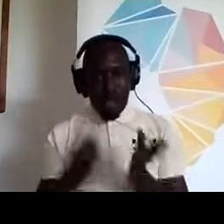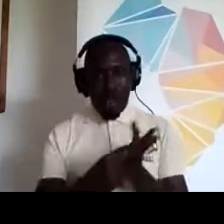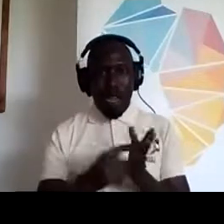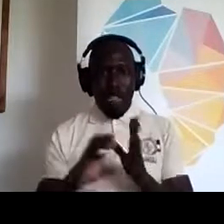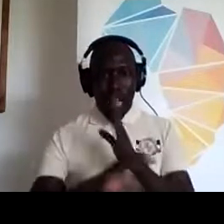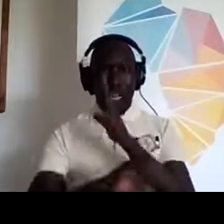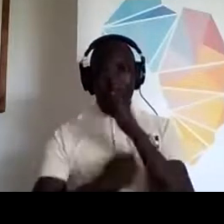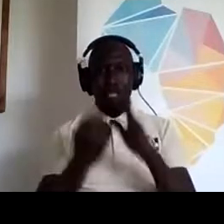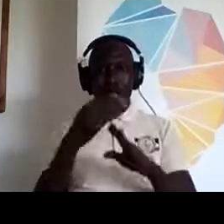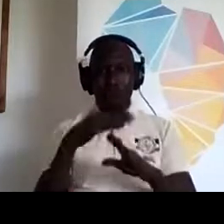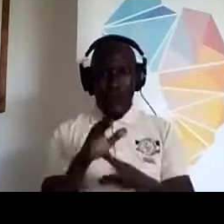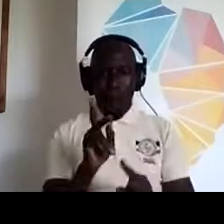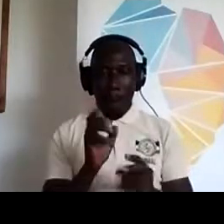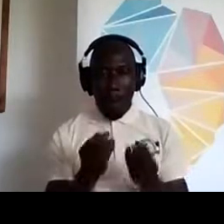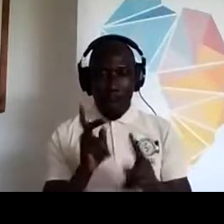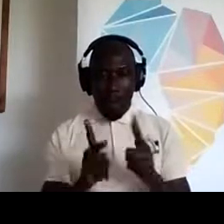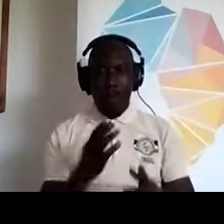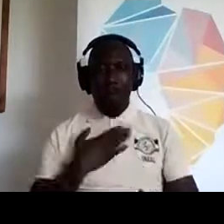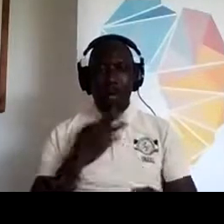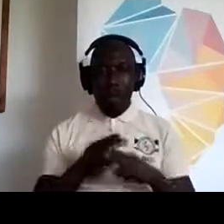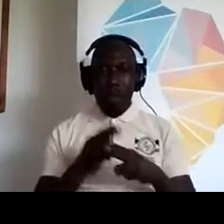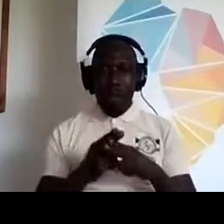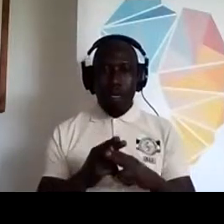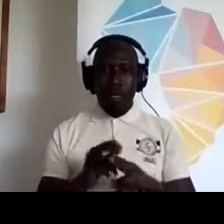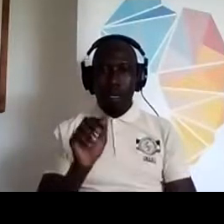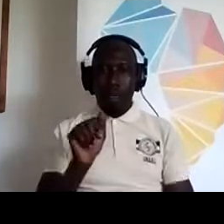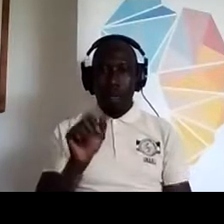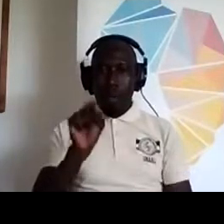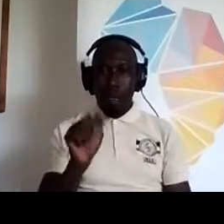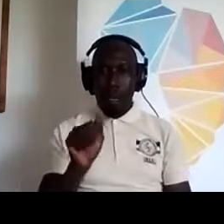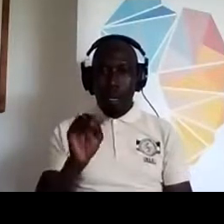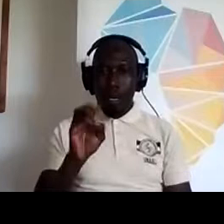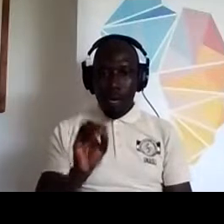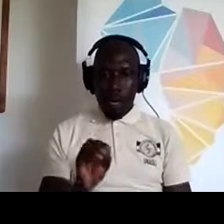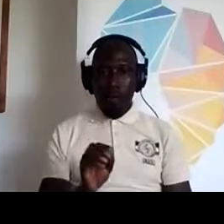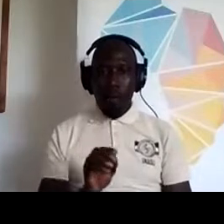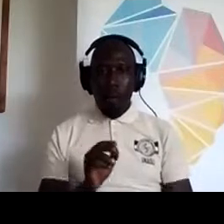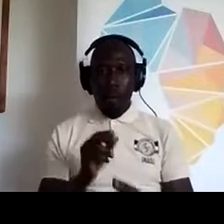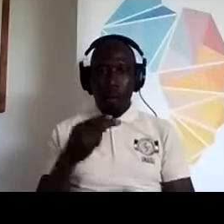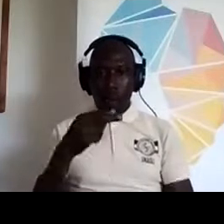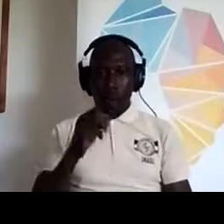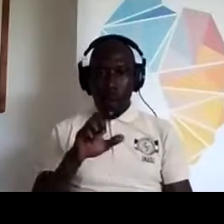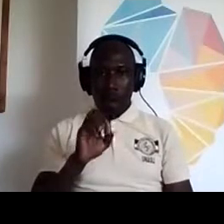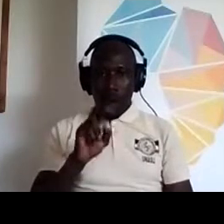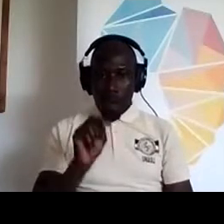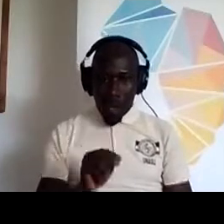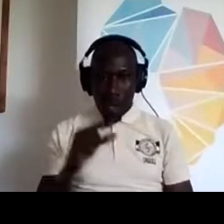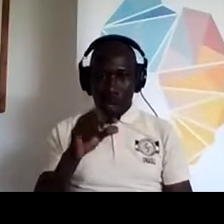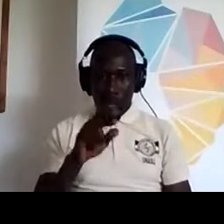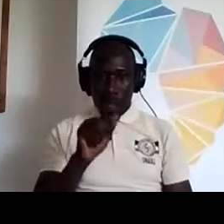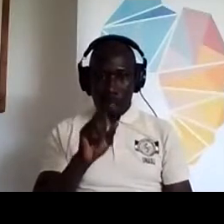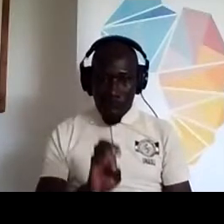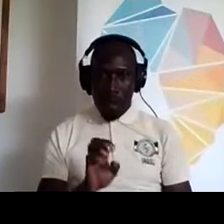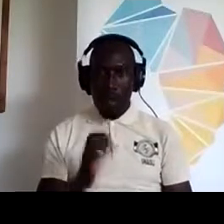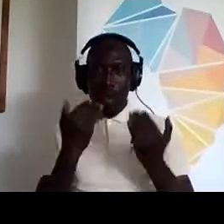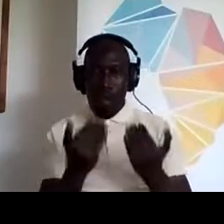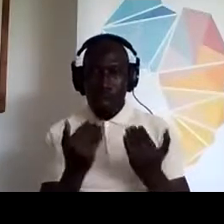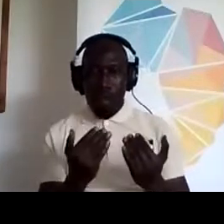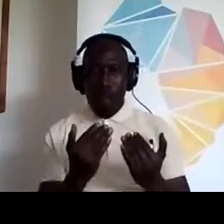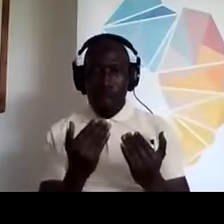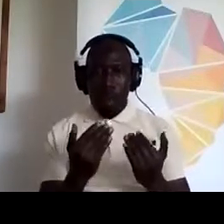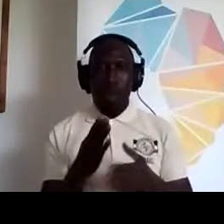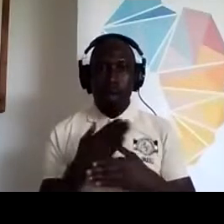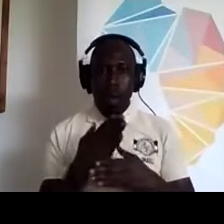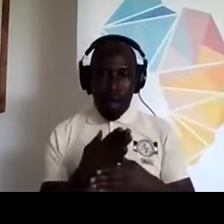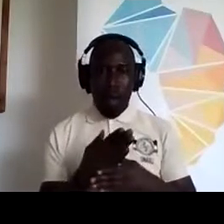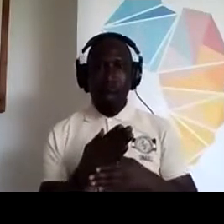say that my name is Asamo Helen Grace. Currently, I'm the Minister of State for Disability in the Ministry of Gender, Labor, and